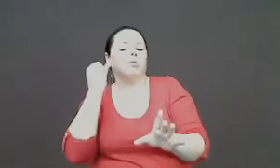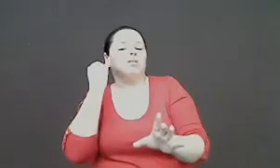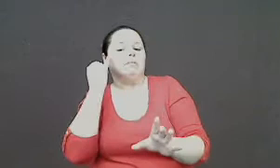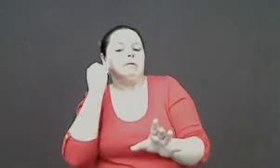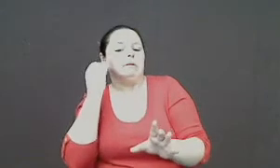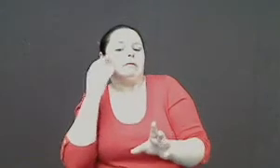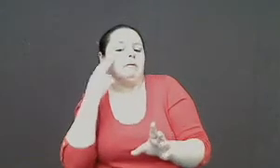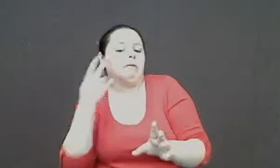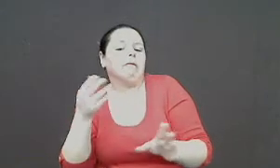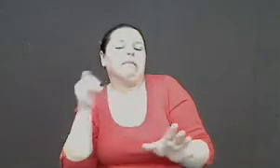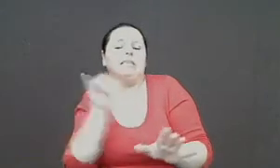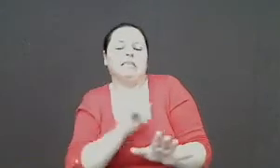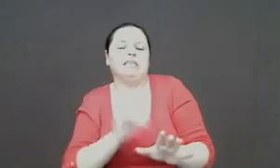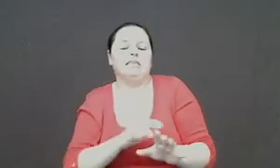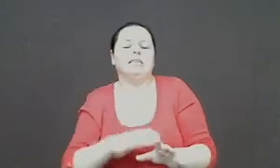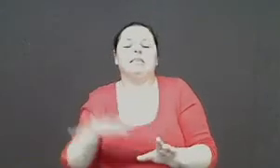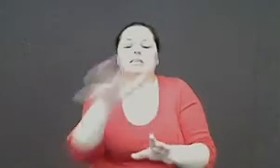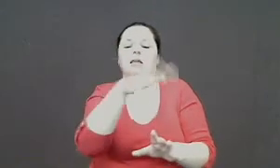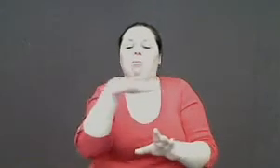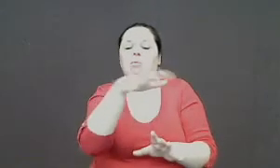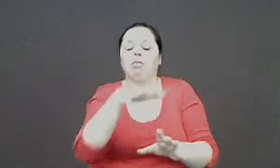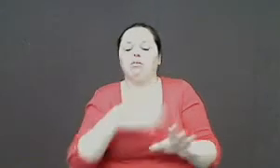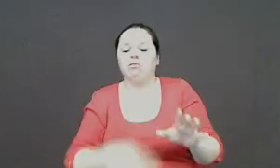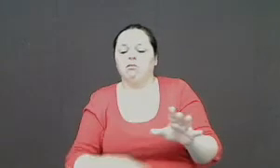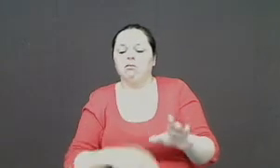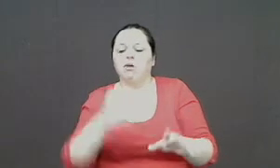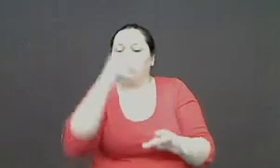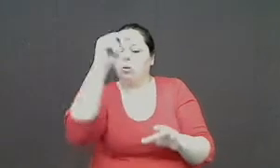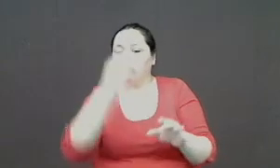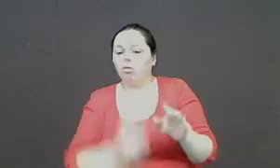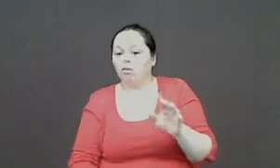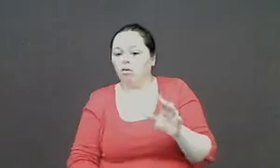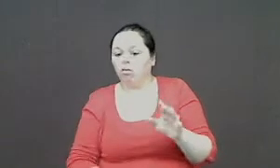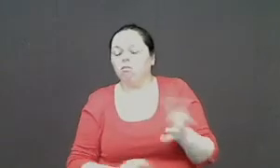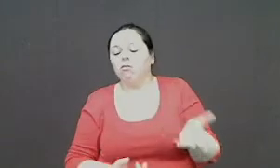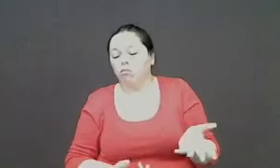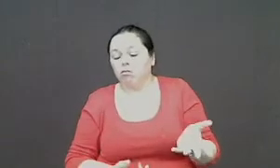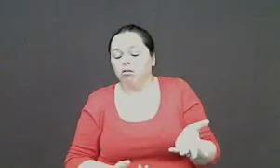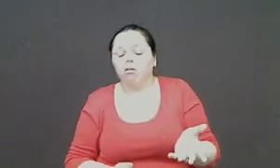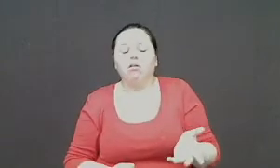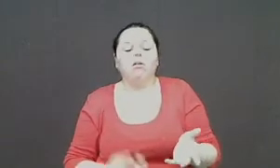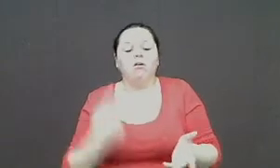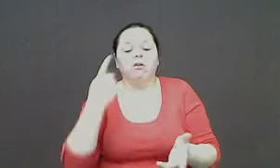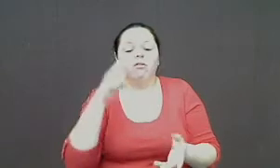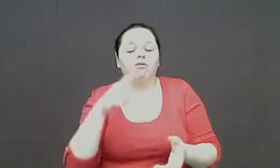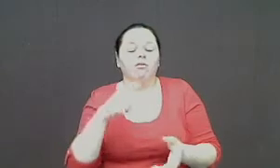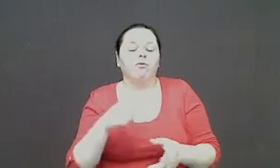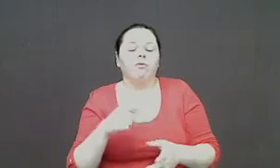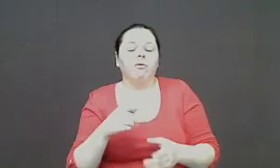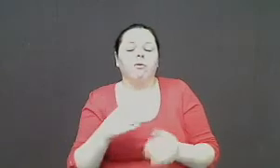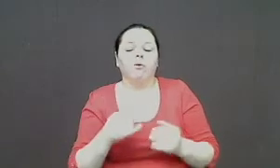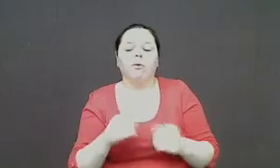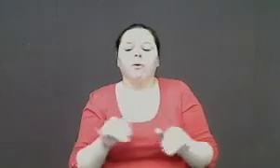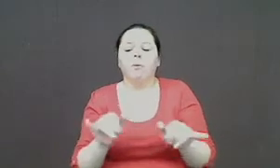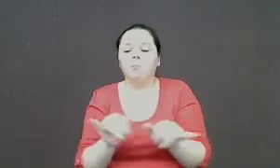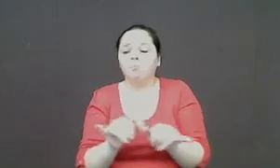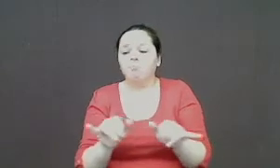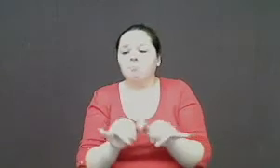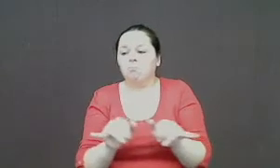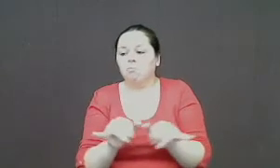two reference points then, the north and south pole, for measuring from to locate things on the Earth's